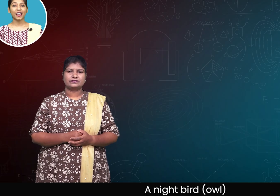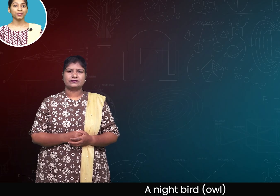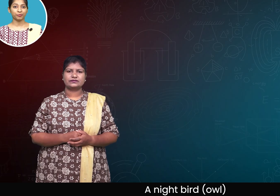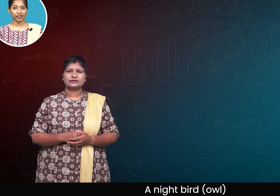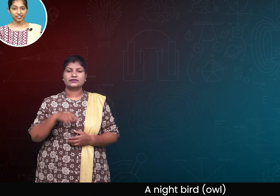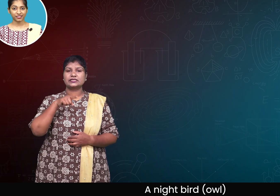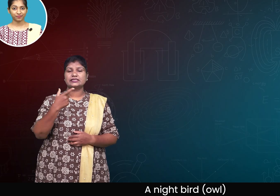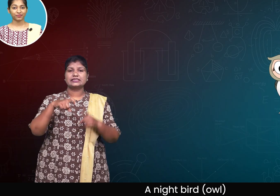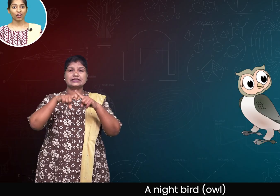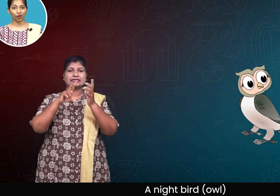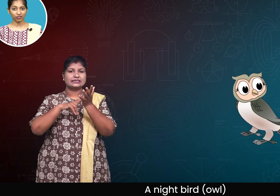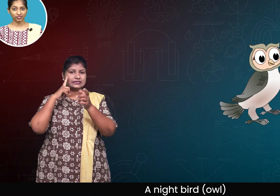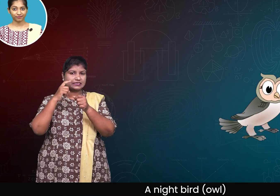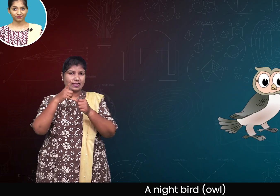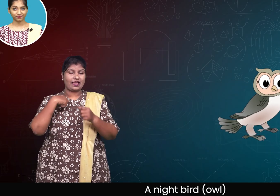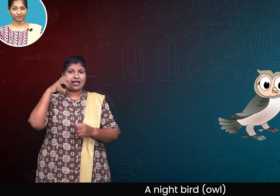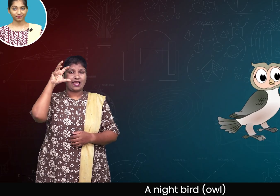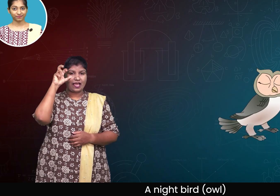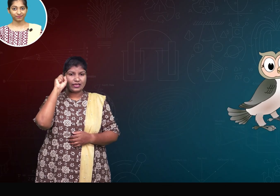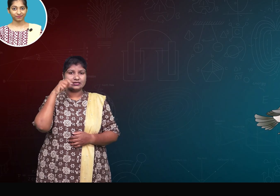A night bird, owl,